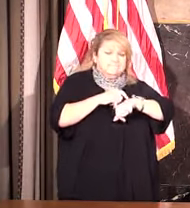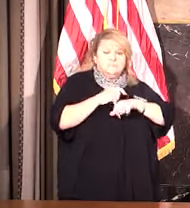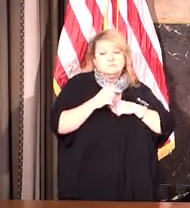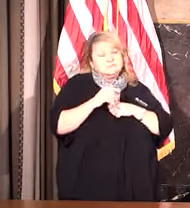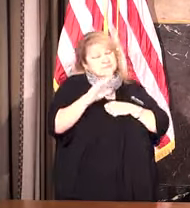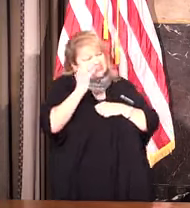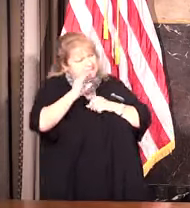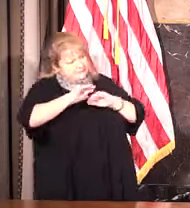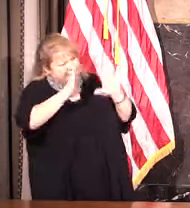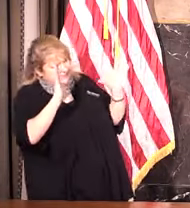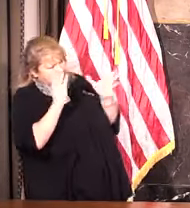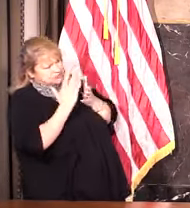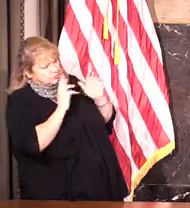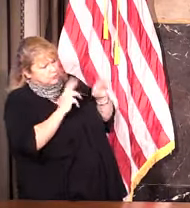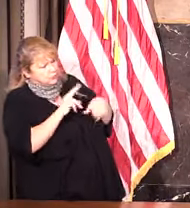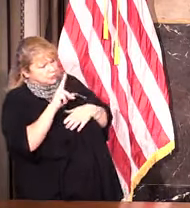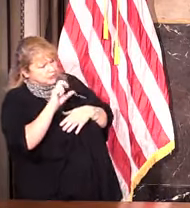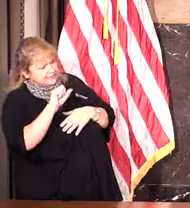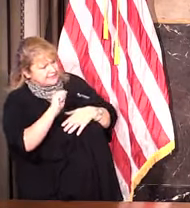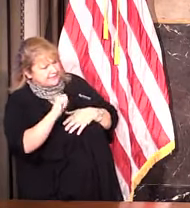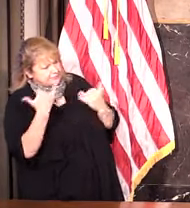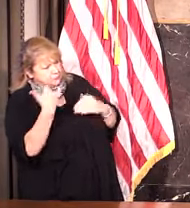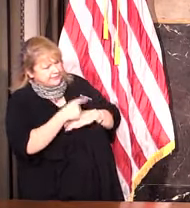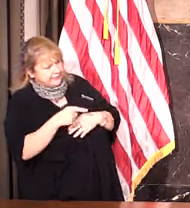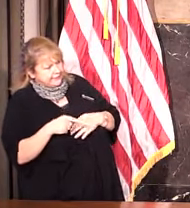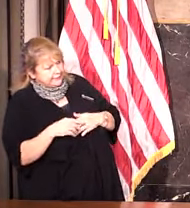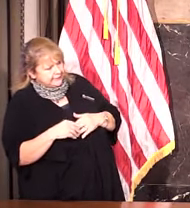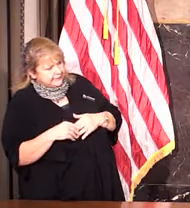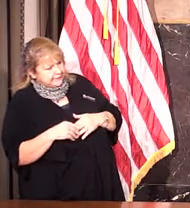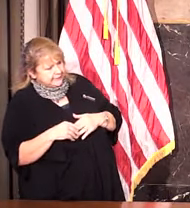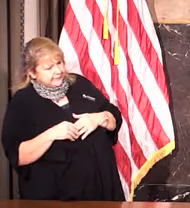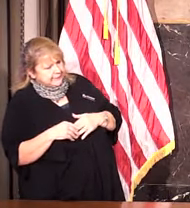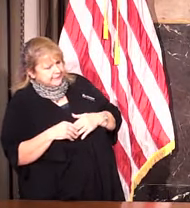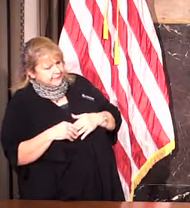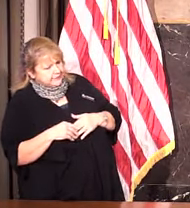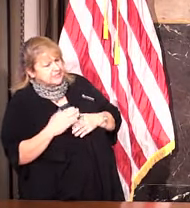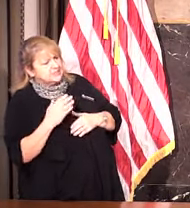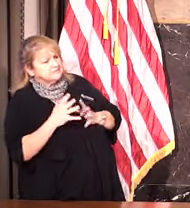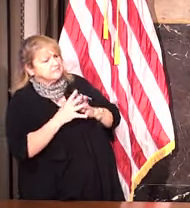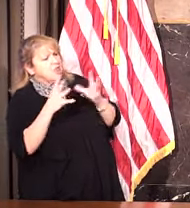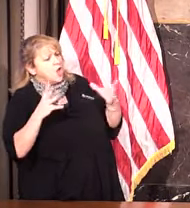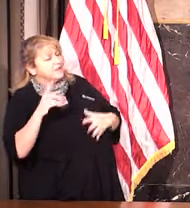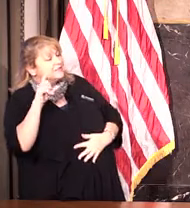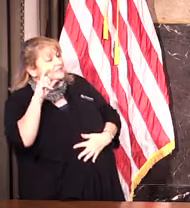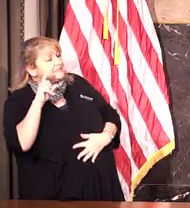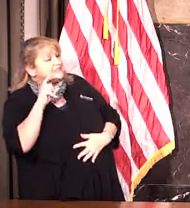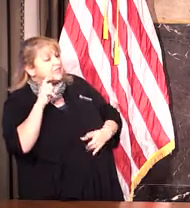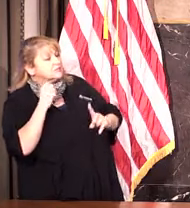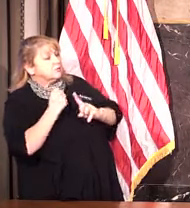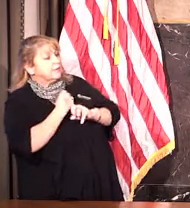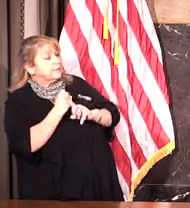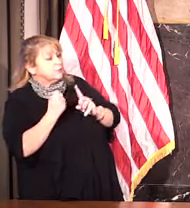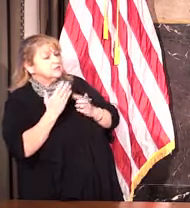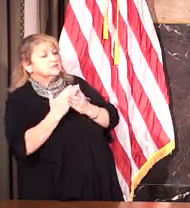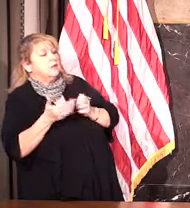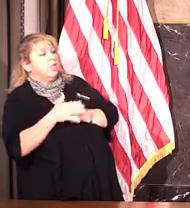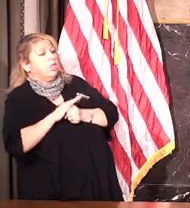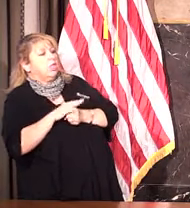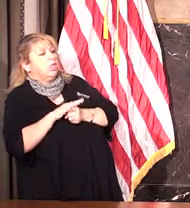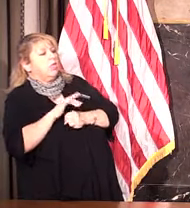based on some reporting by USA Today that there was pretty rampant sexual abuse and some cover-up at several levels of